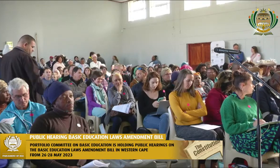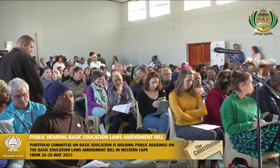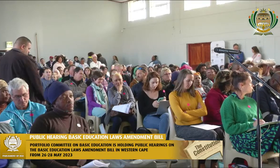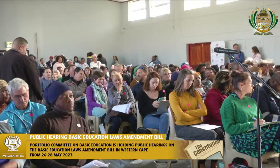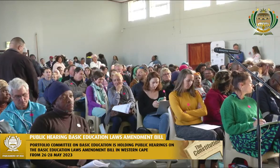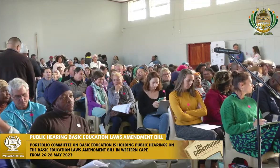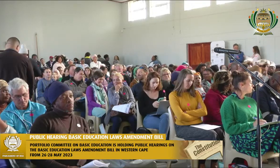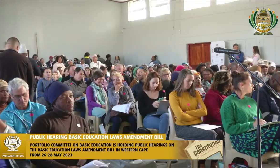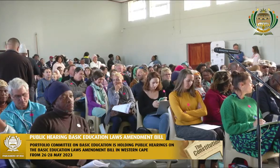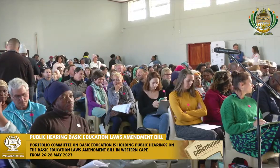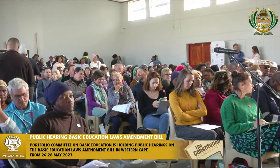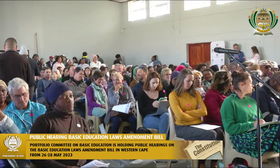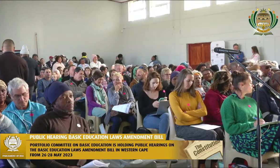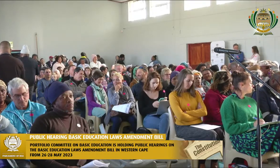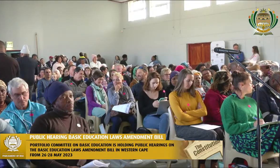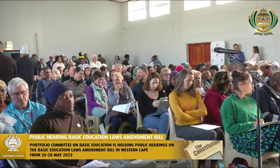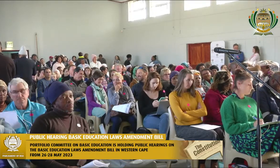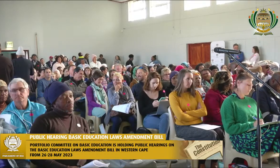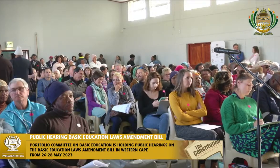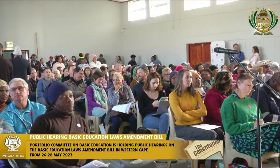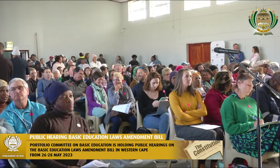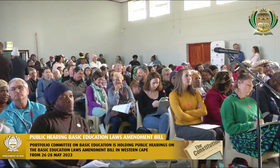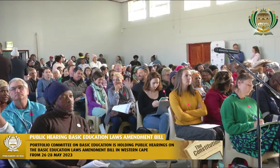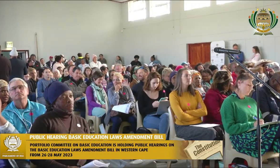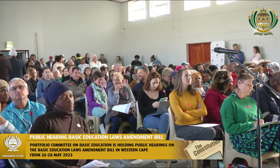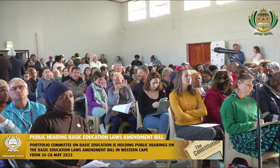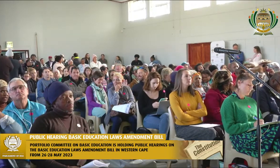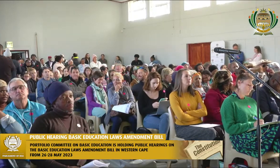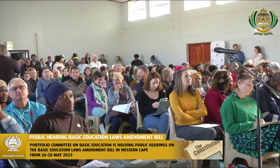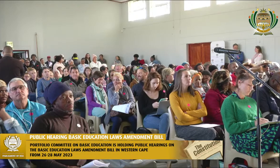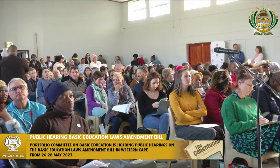Just few more minutes. Chairs are coming.